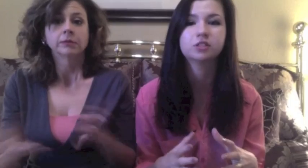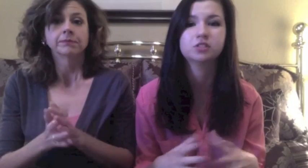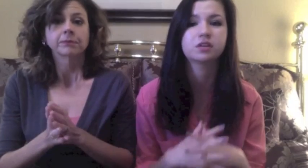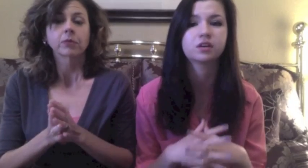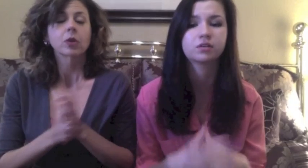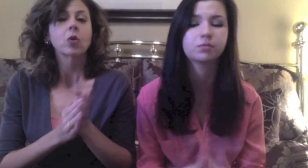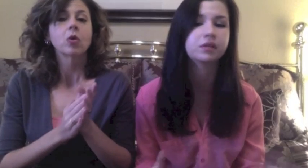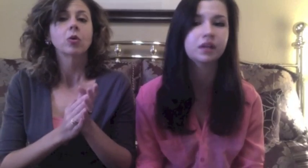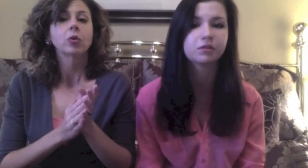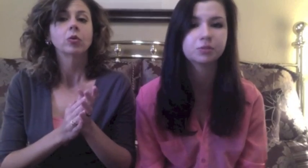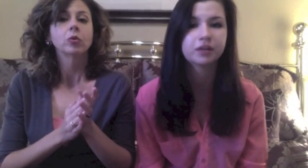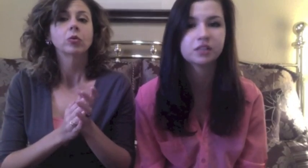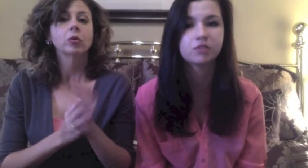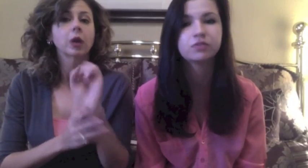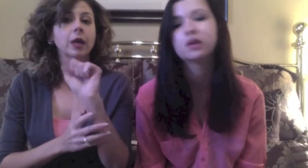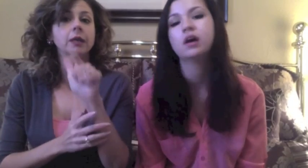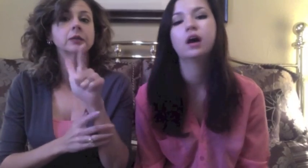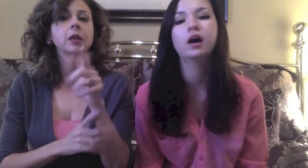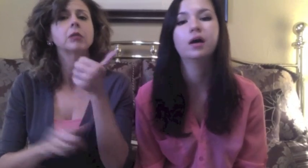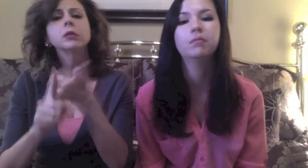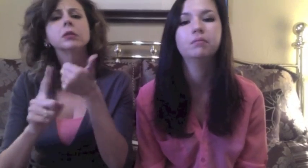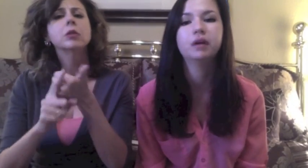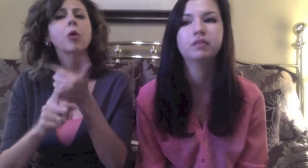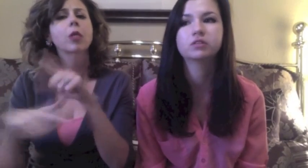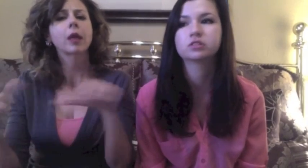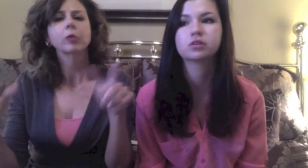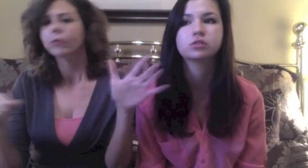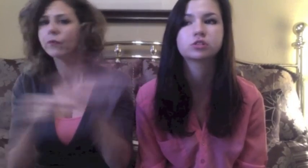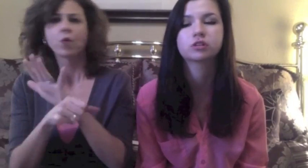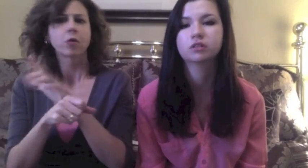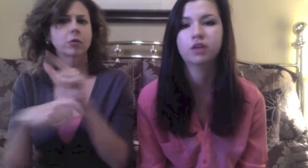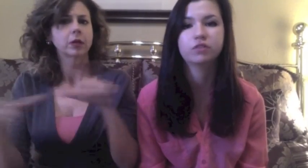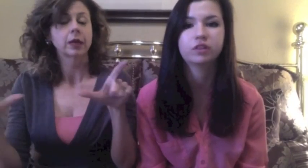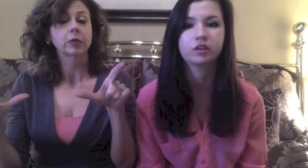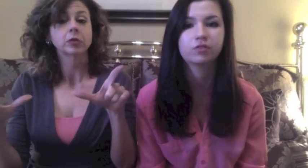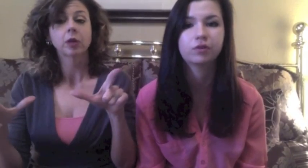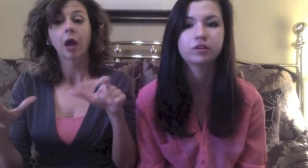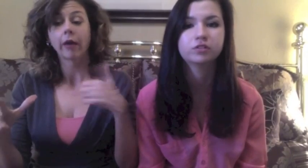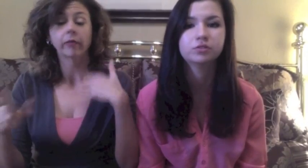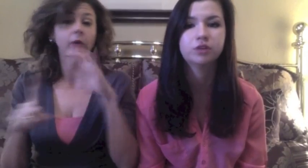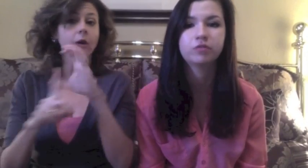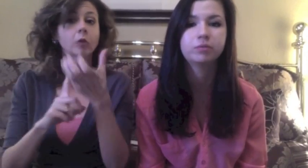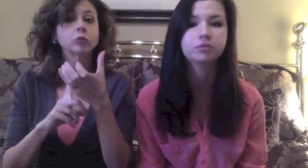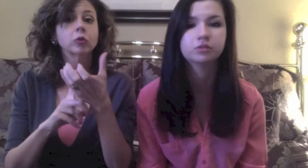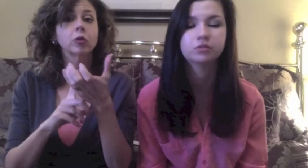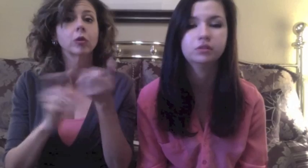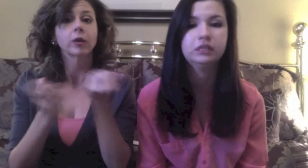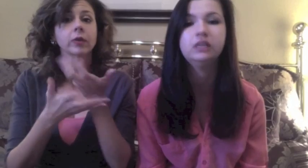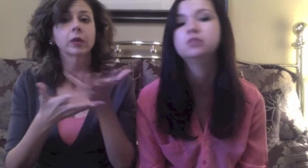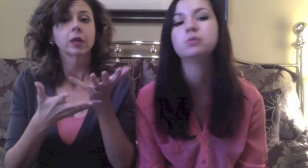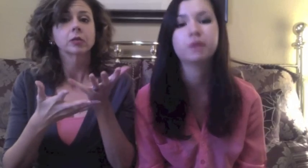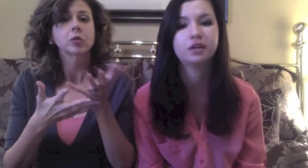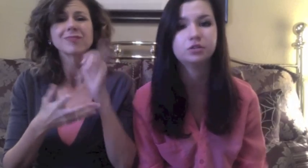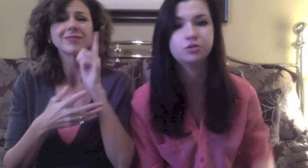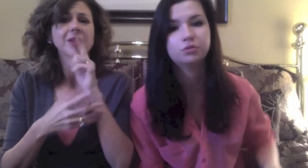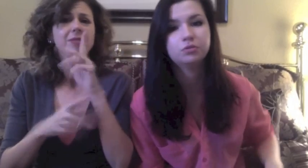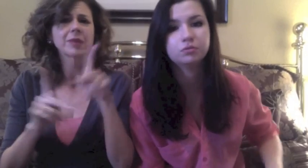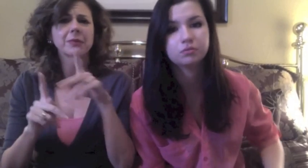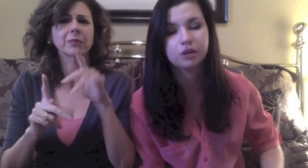So basically, sign language is a complete language by itself. And there's a culture and everything there for it, so deaf people don't need